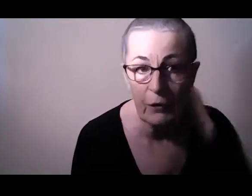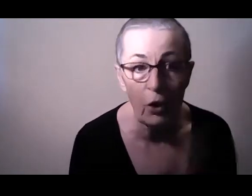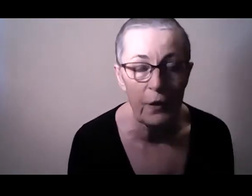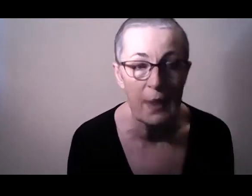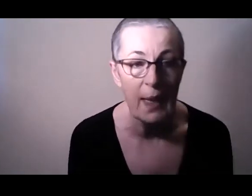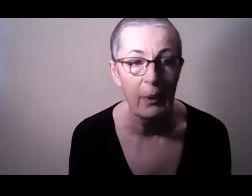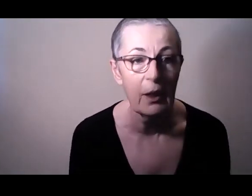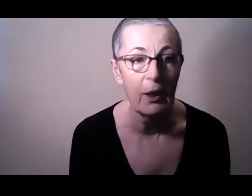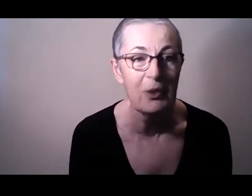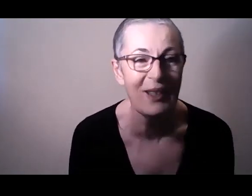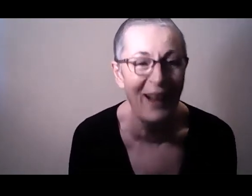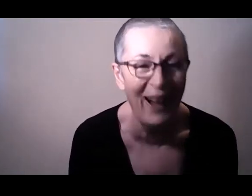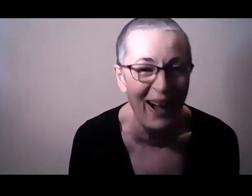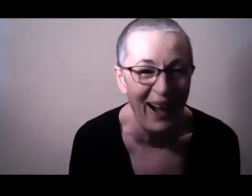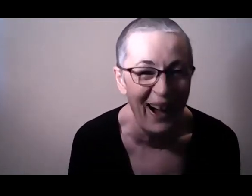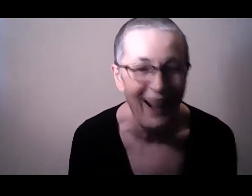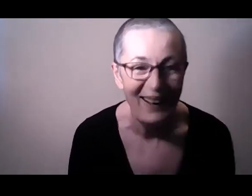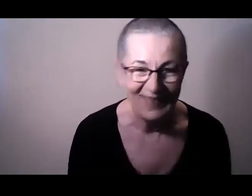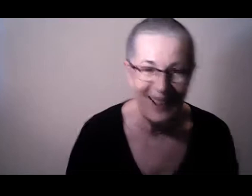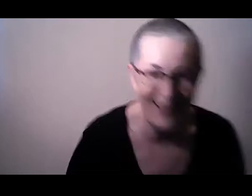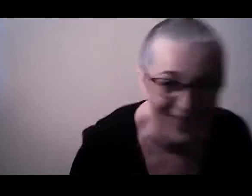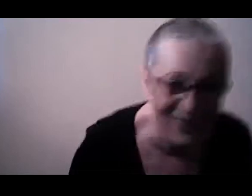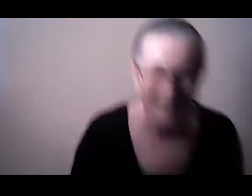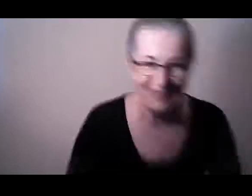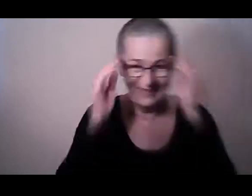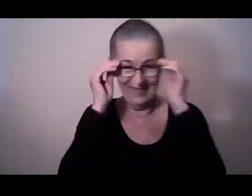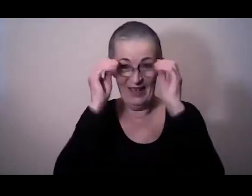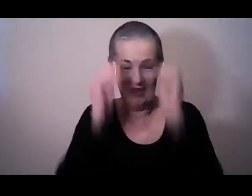we left off and see how it goes? yeah, we'll just continue. Yeah.